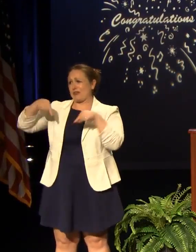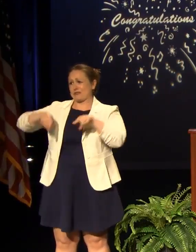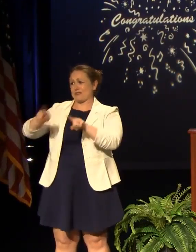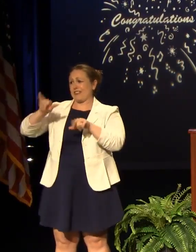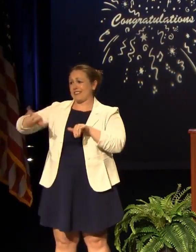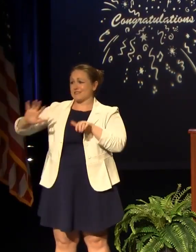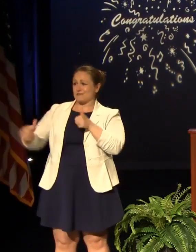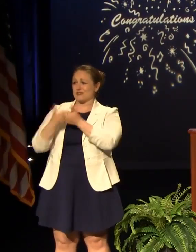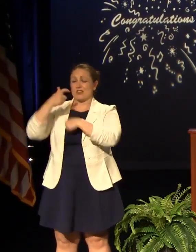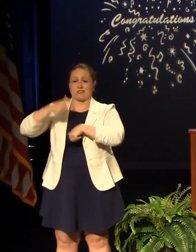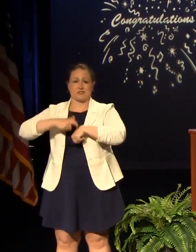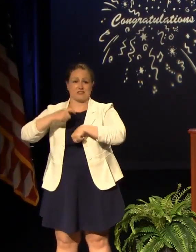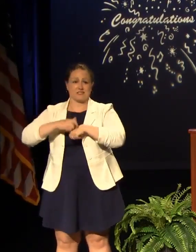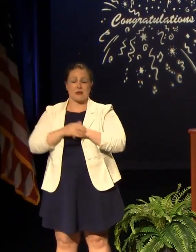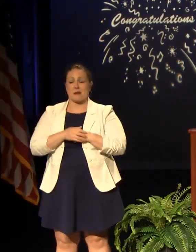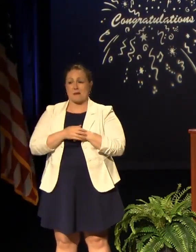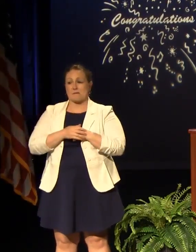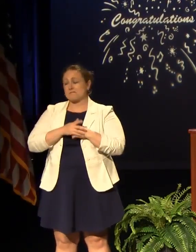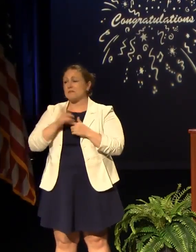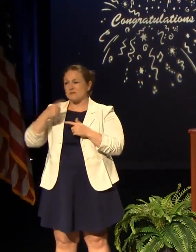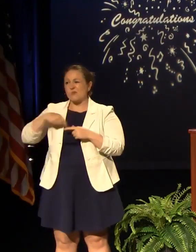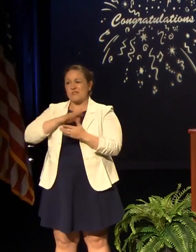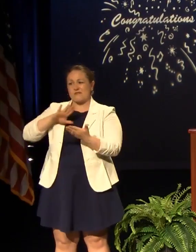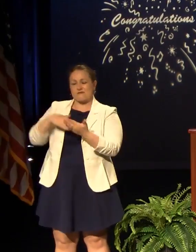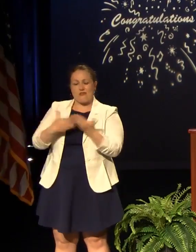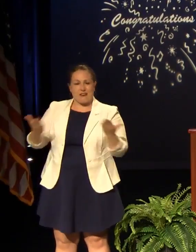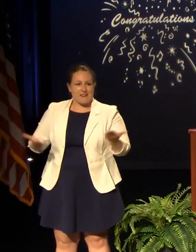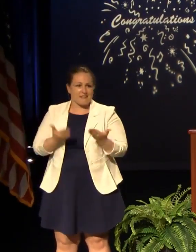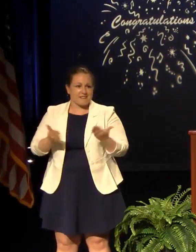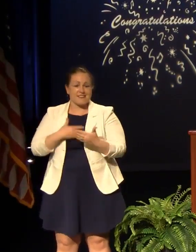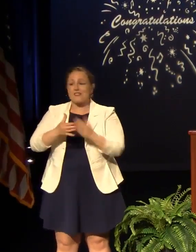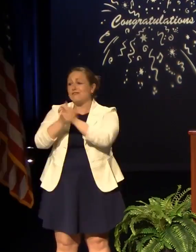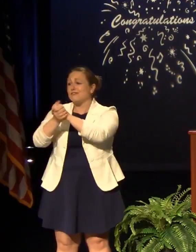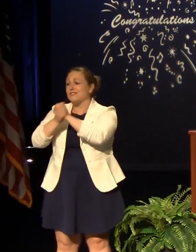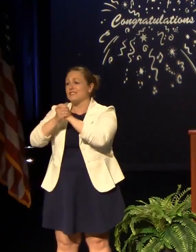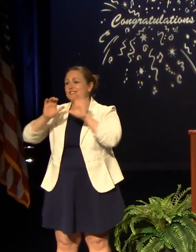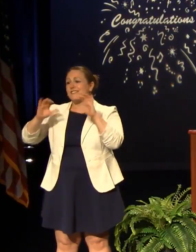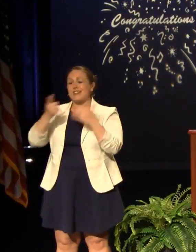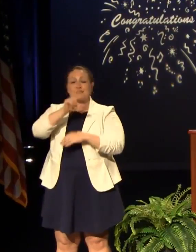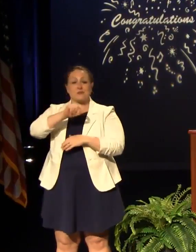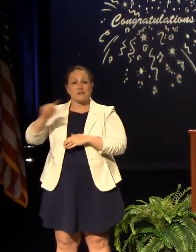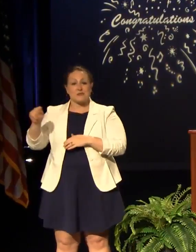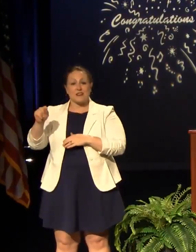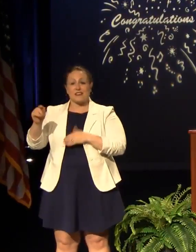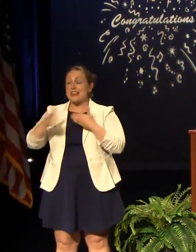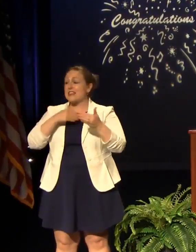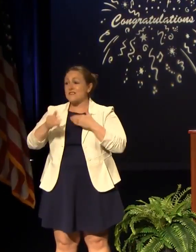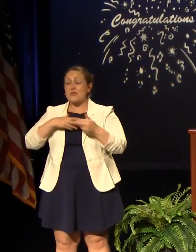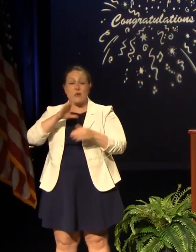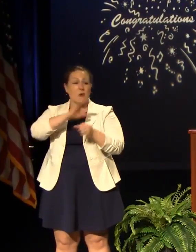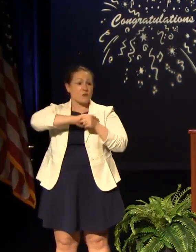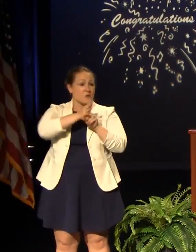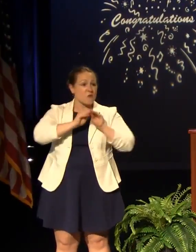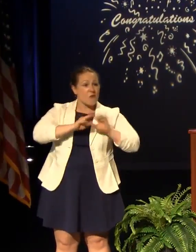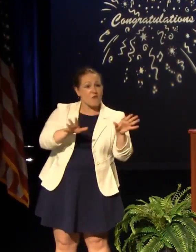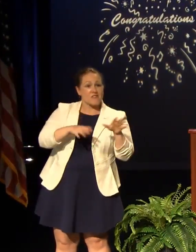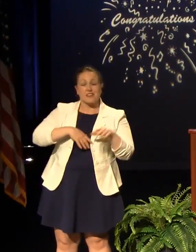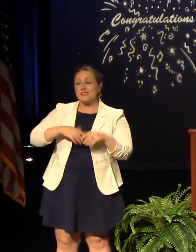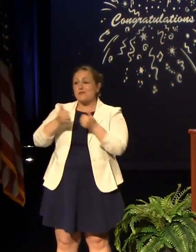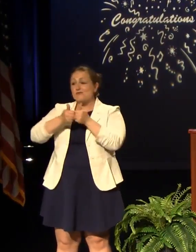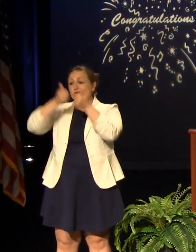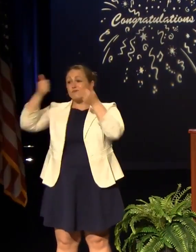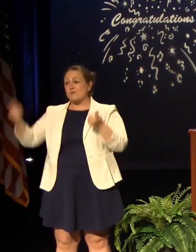moment possible for us. Congratulations again to the class of 2020, because despite COVID, remote learning, and social